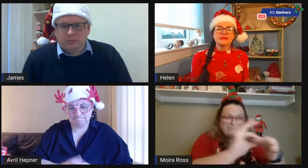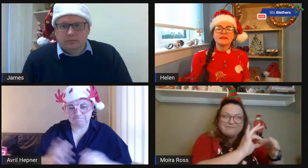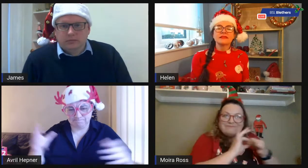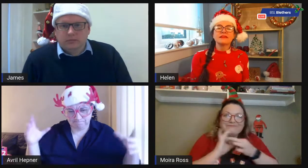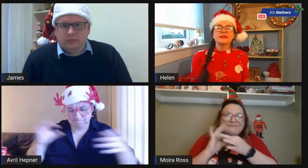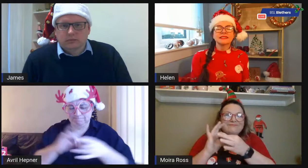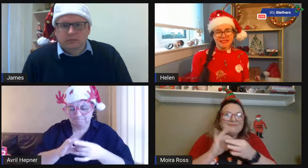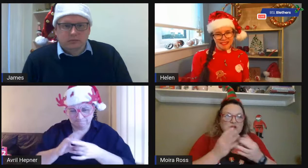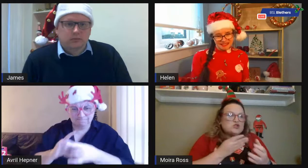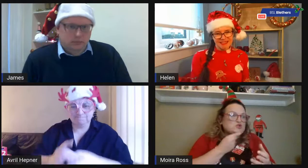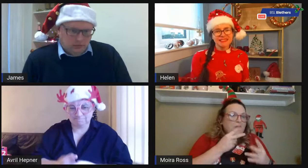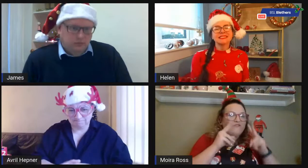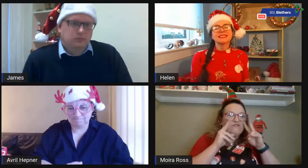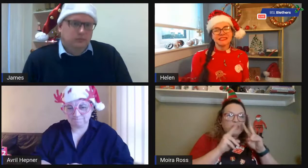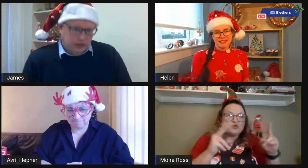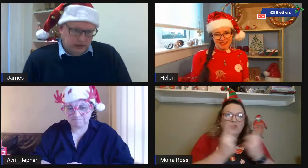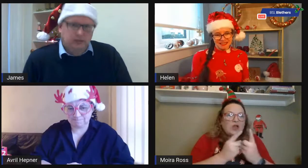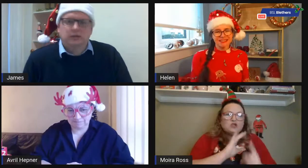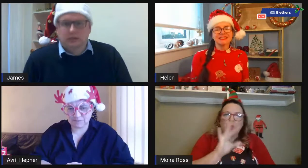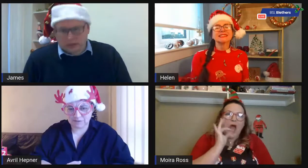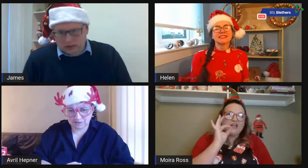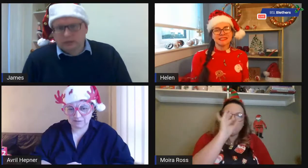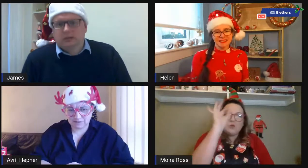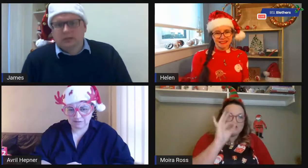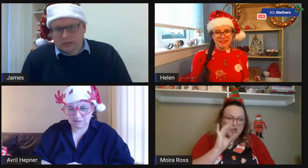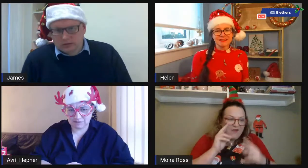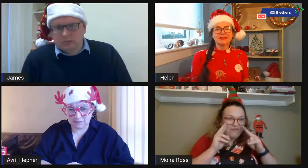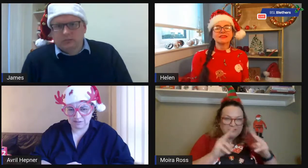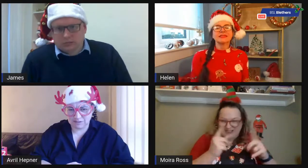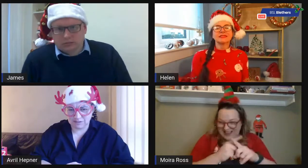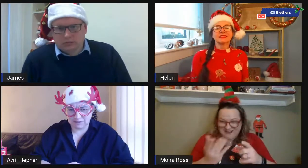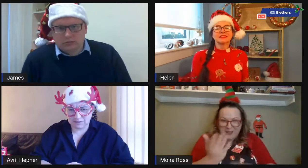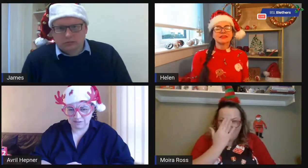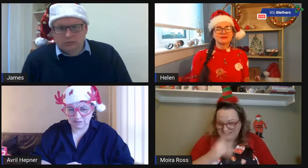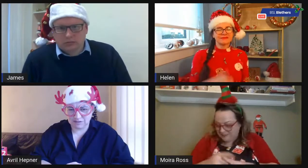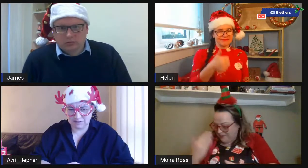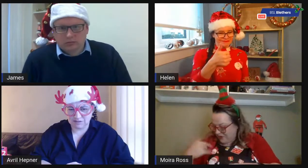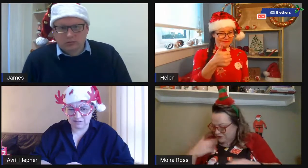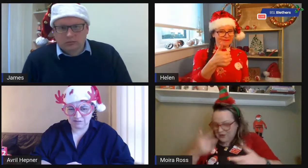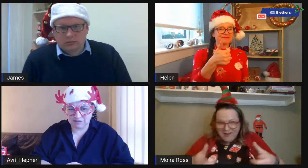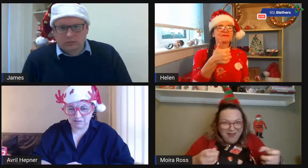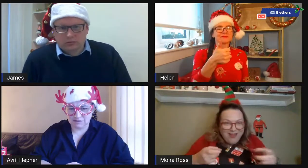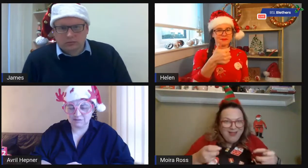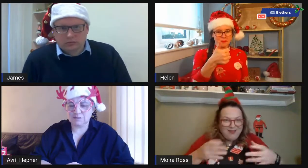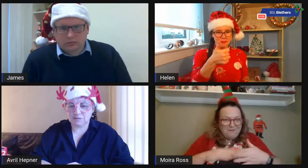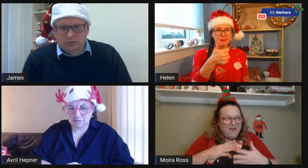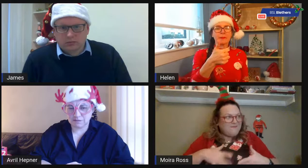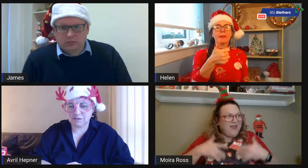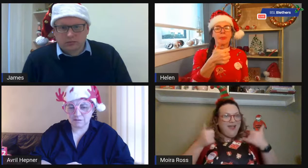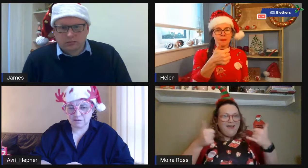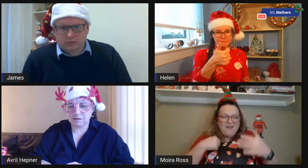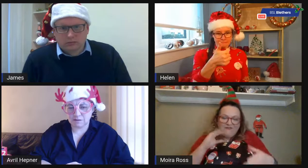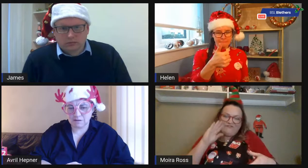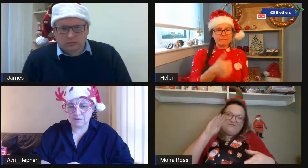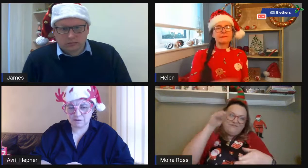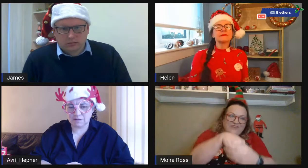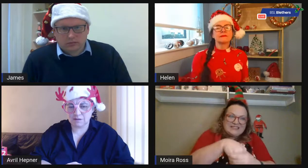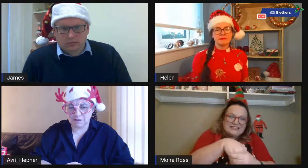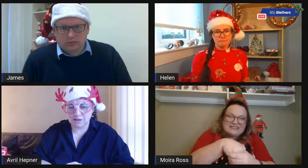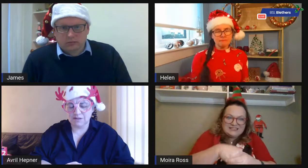games are a good way of bonding. If you create a nice visual game, maybe not a quiz game, but one of those visual games like